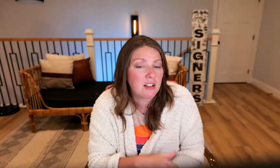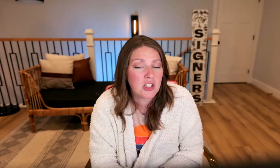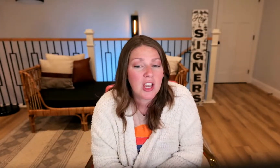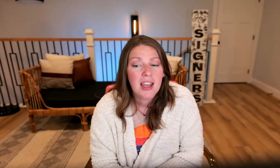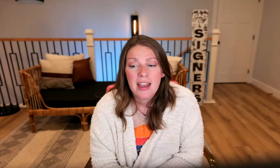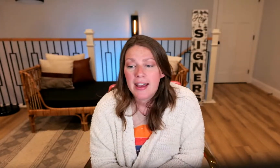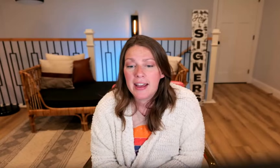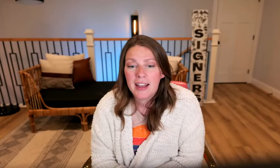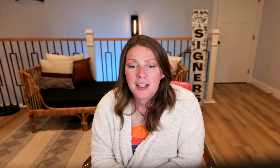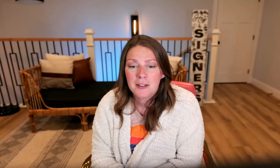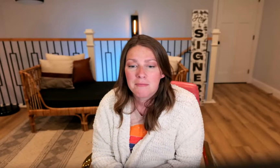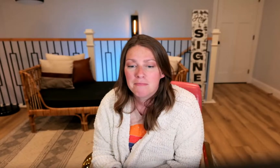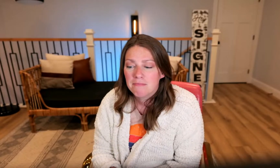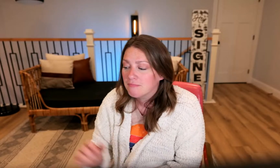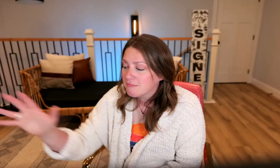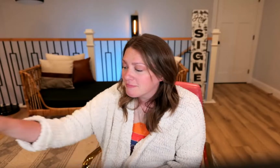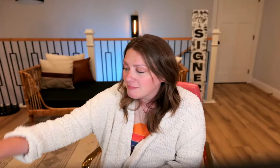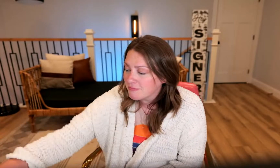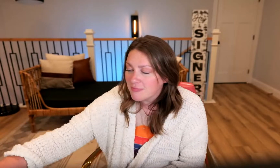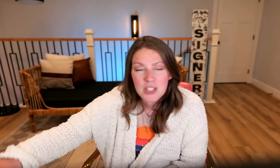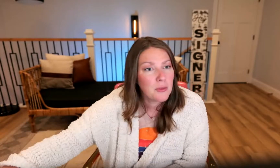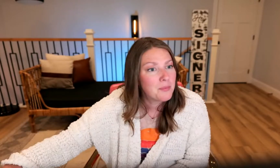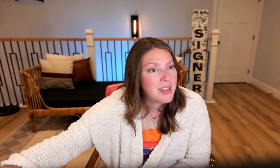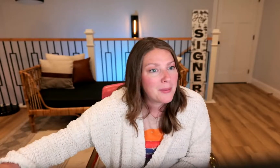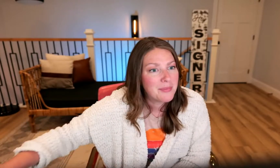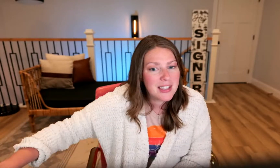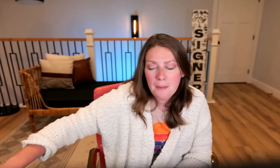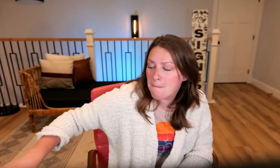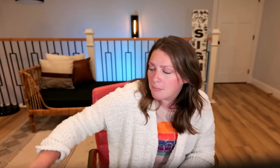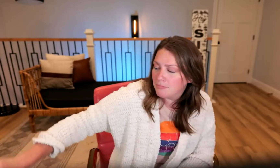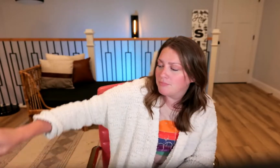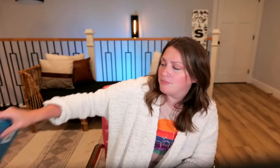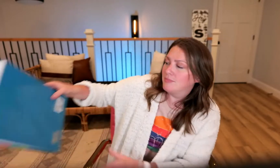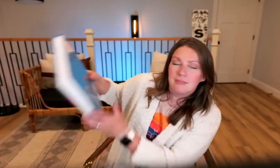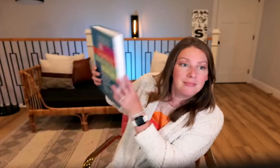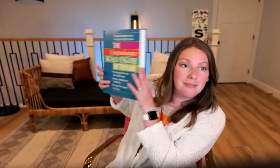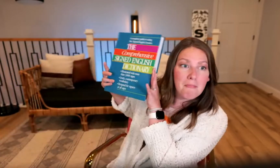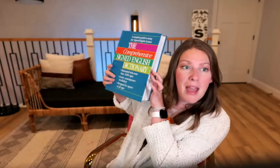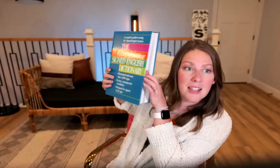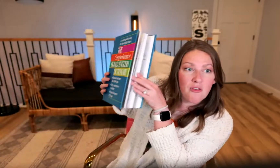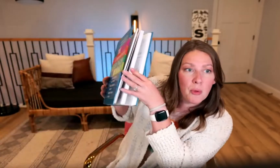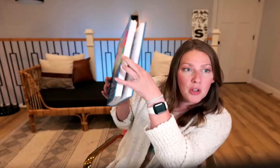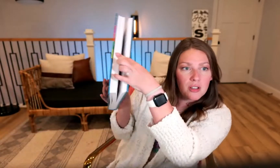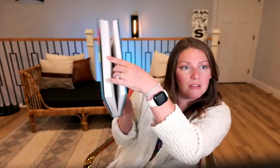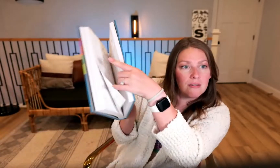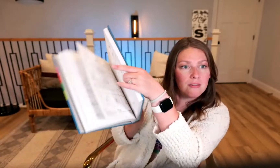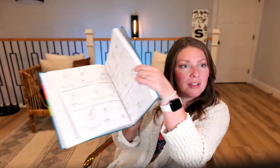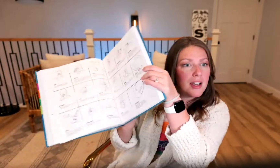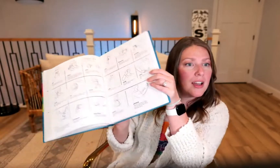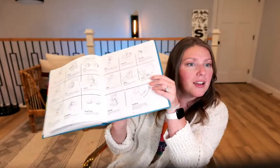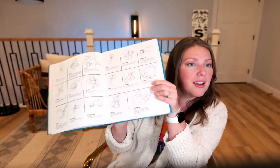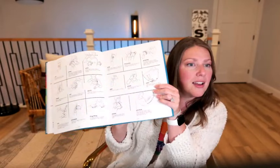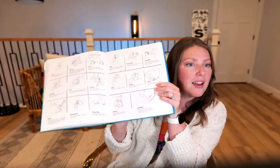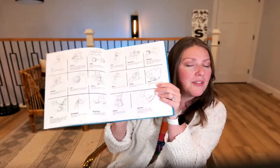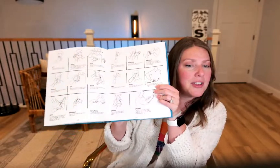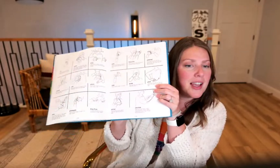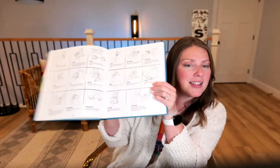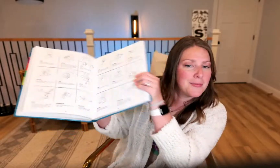English. So yeah, it's a massive book of all the signs.